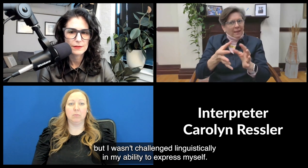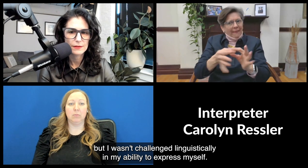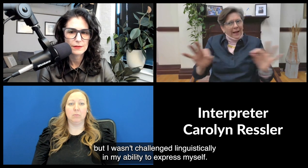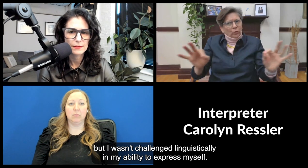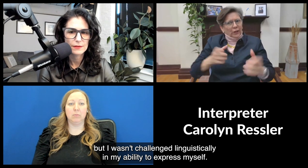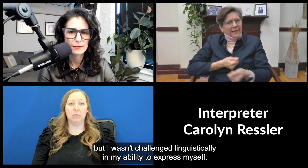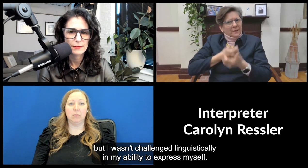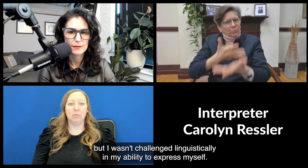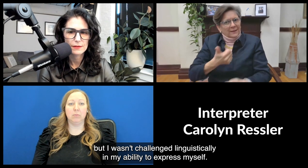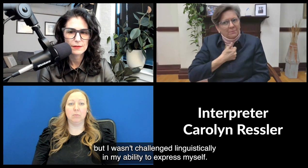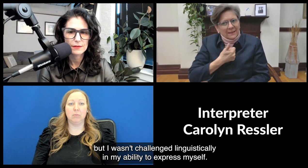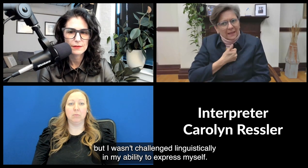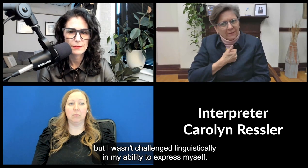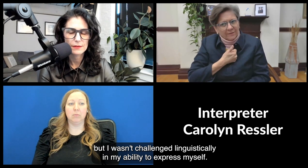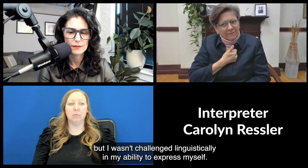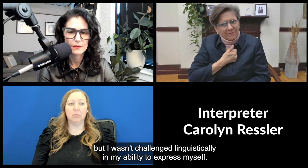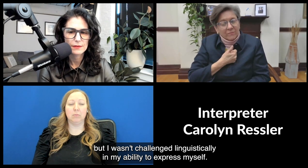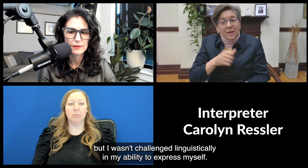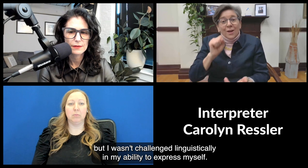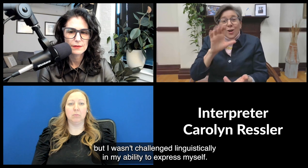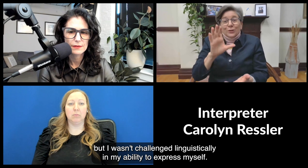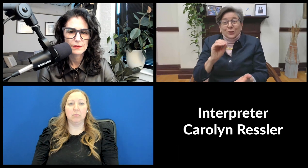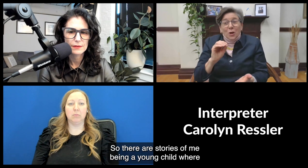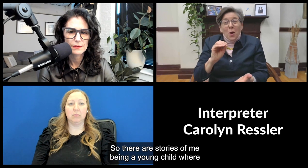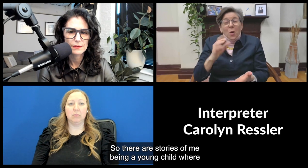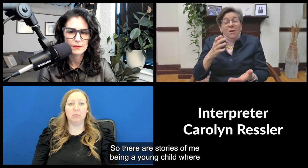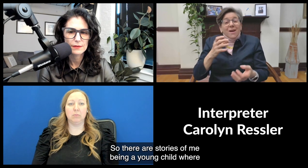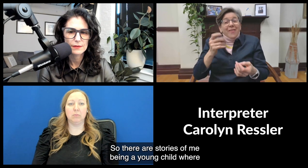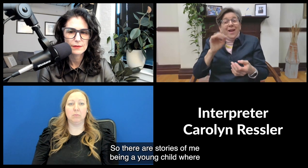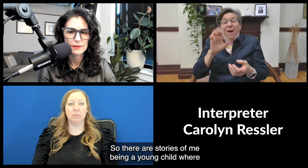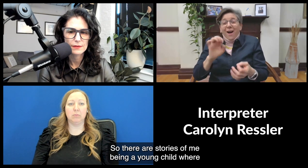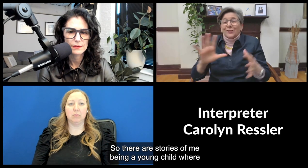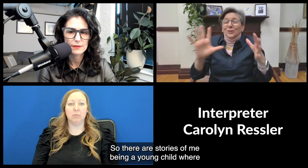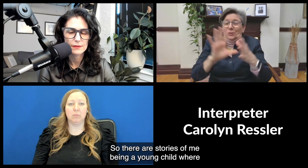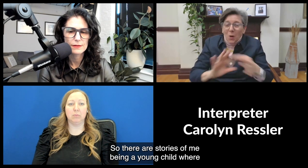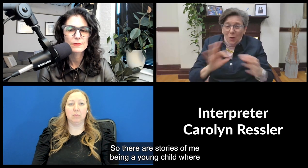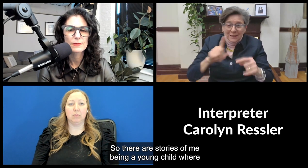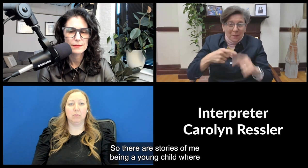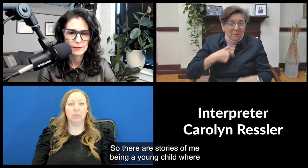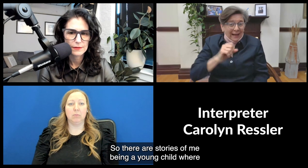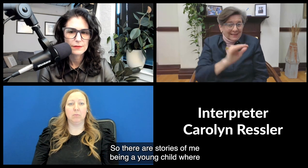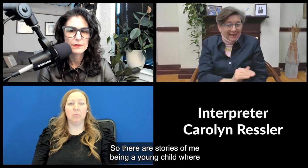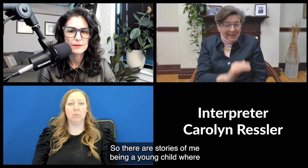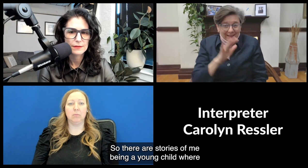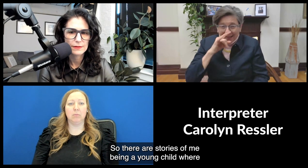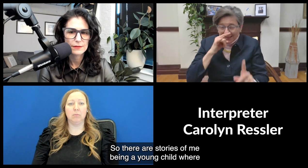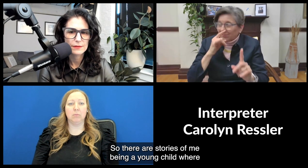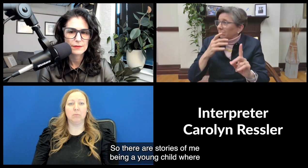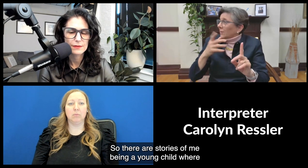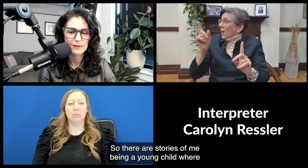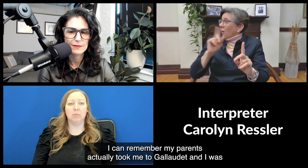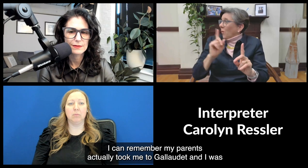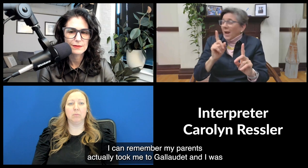and other sounds, but I wasn't, you know, challenged linguistically and my ability to express myself. So there are